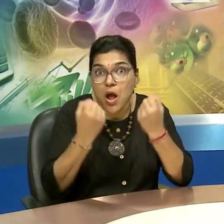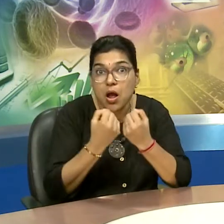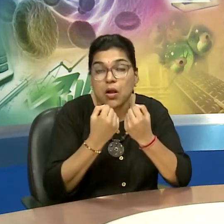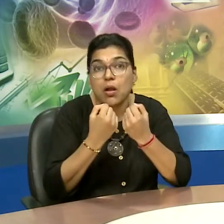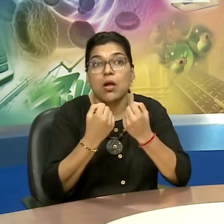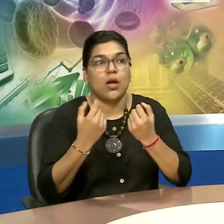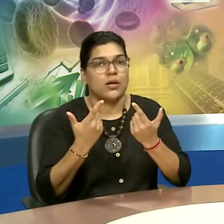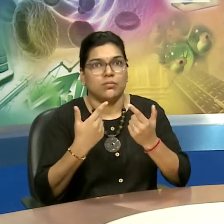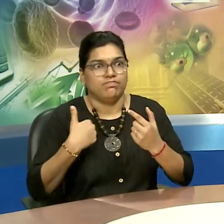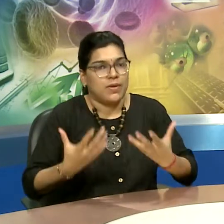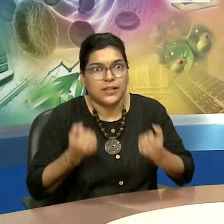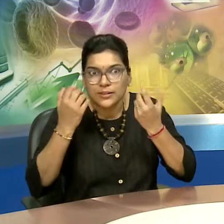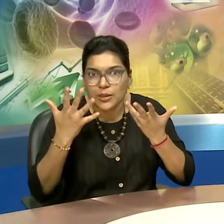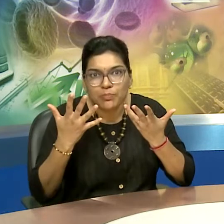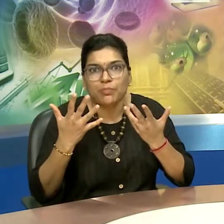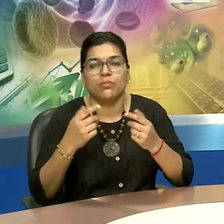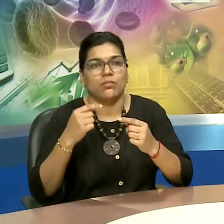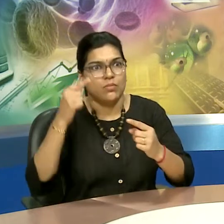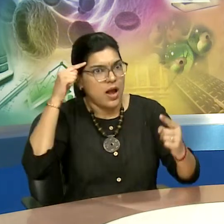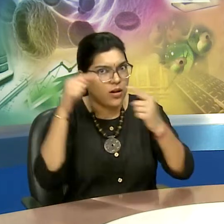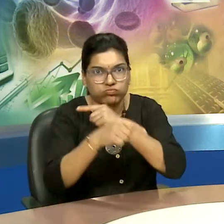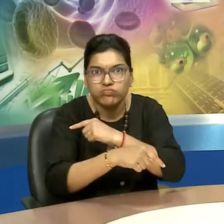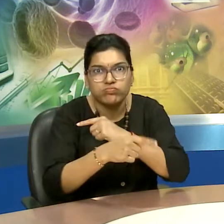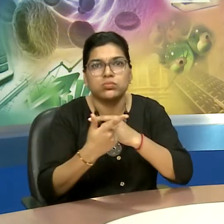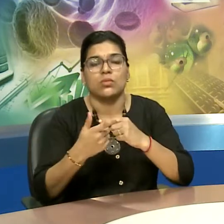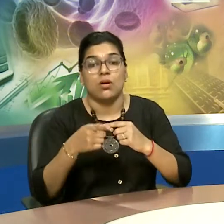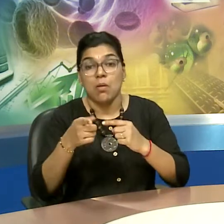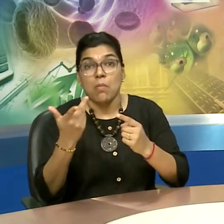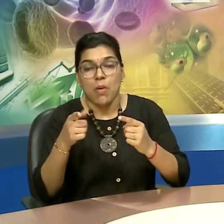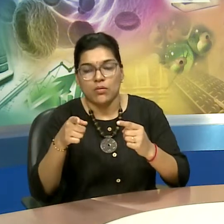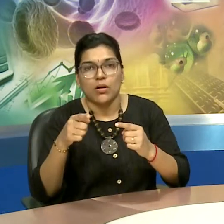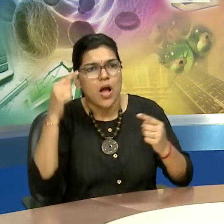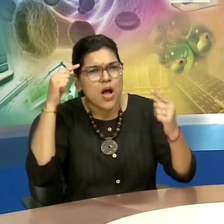It can declare a law as